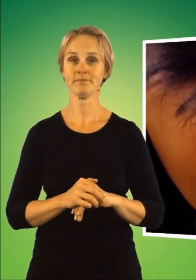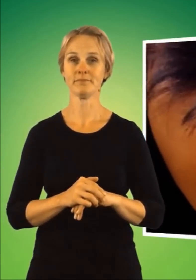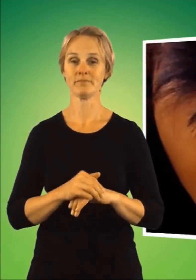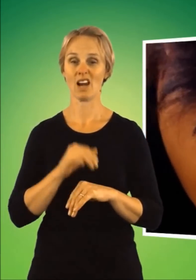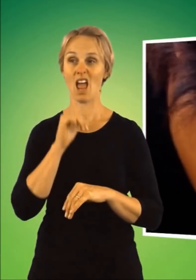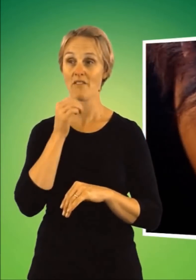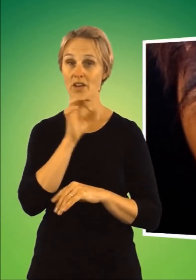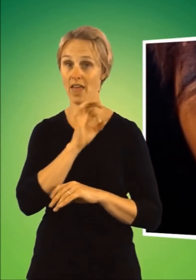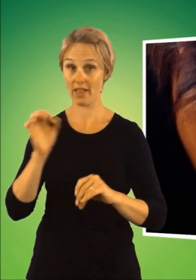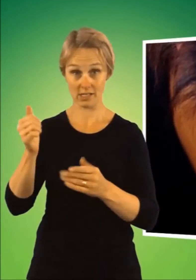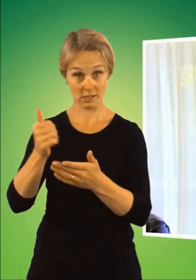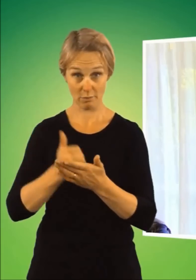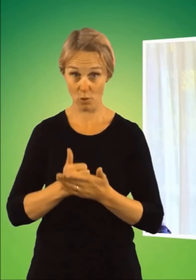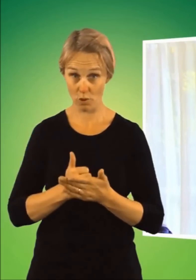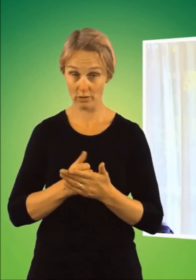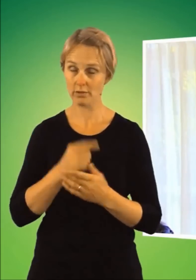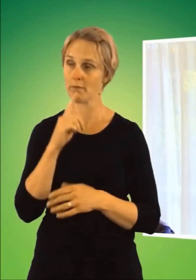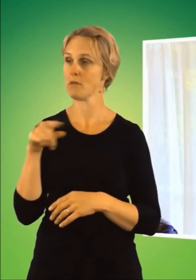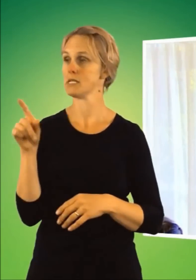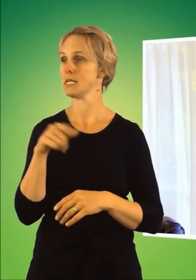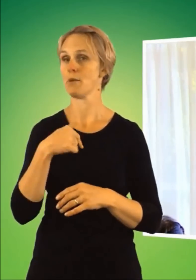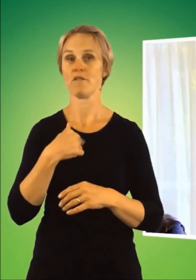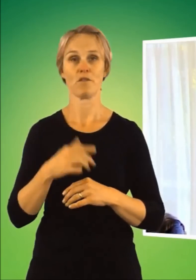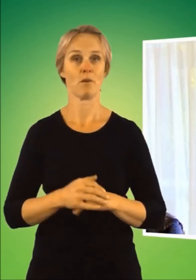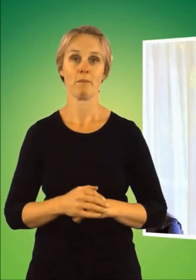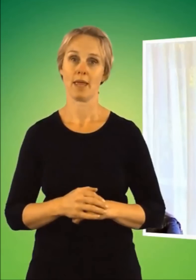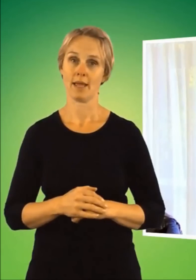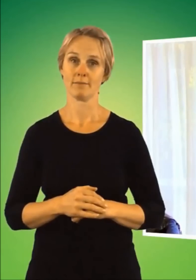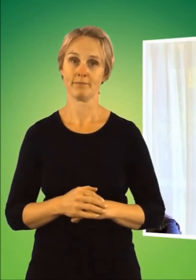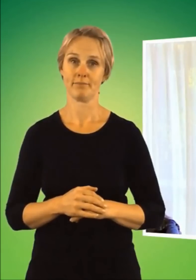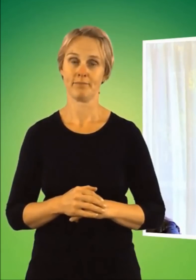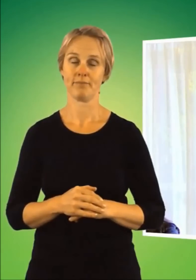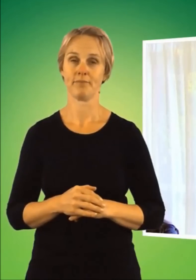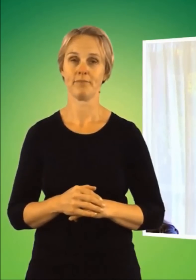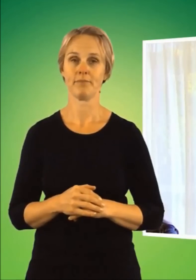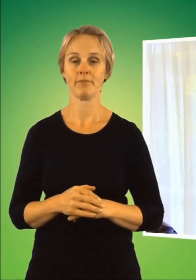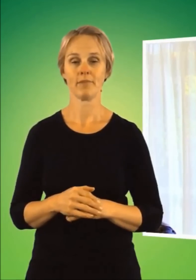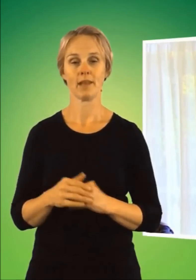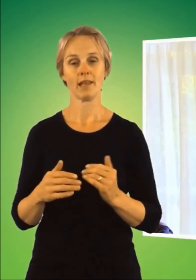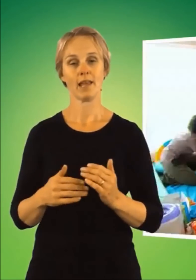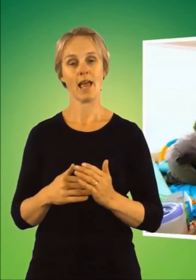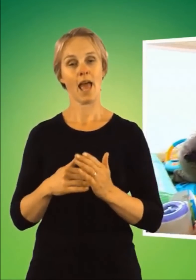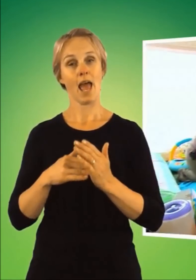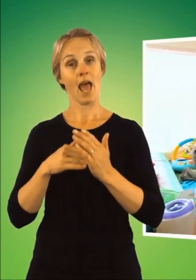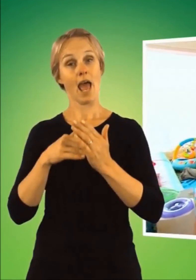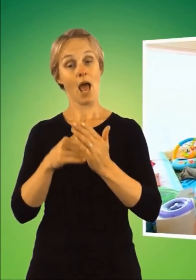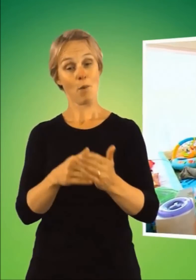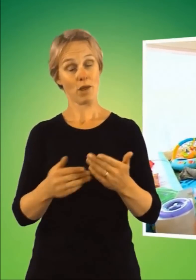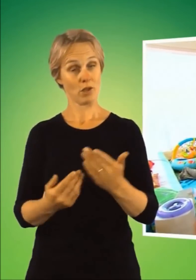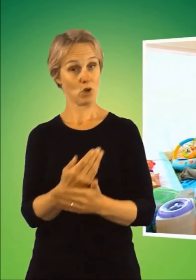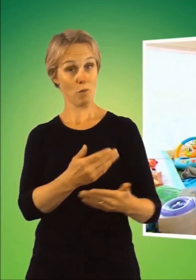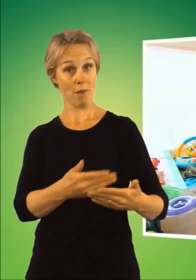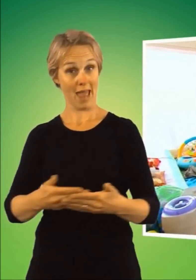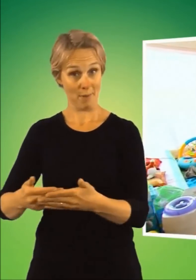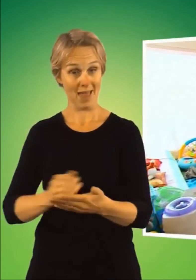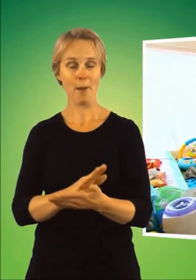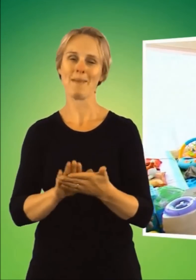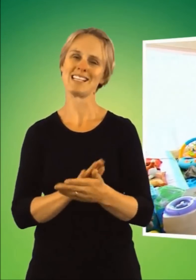well. If I have no support, I can't make it. Helping out with the care of the new baby also